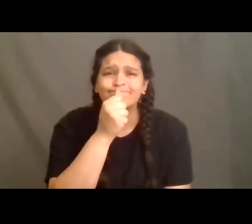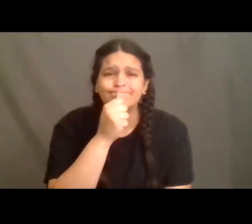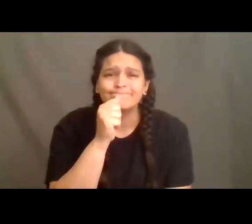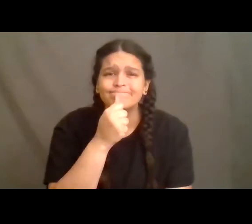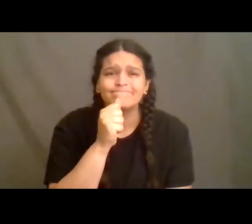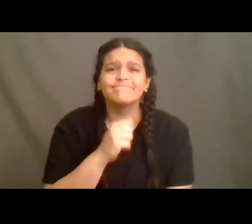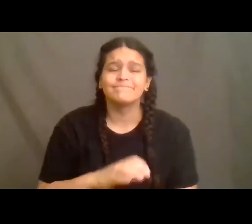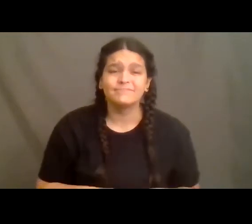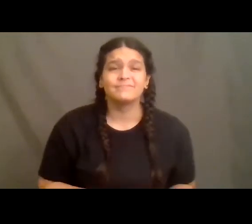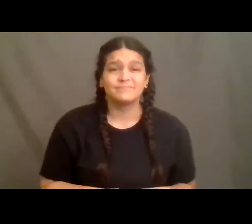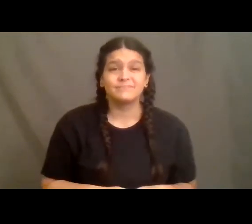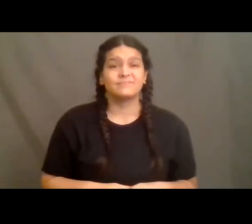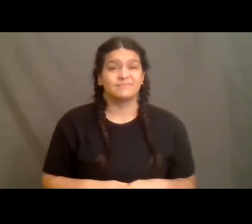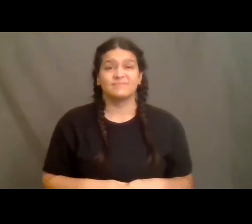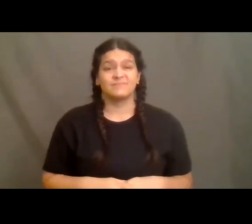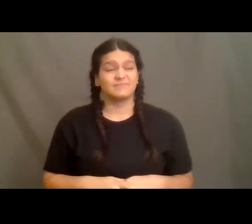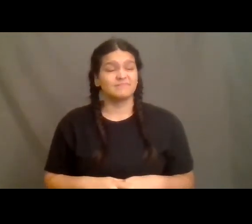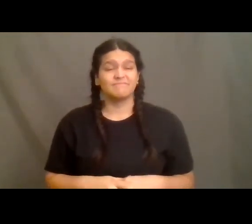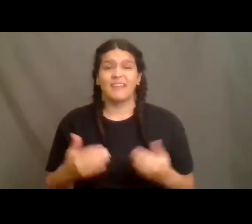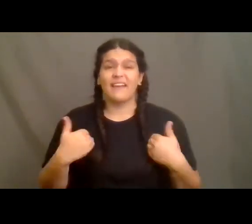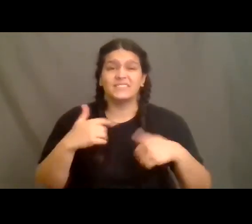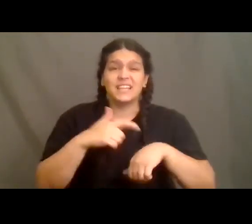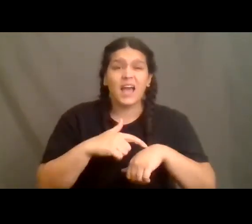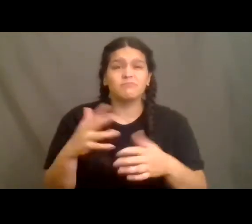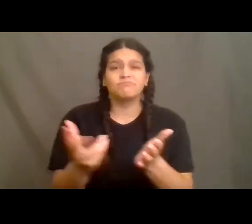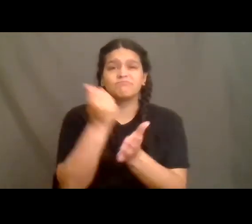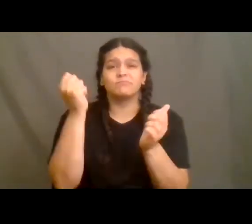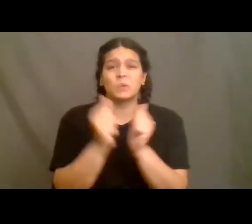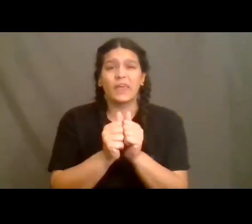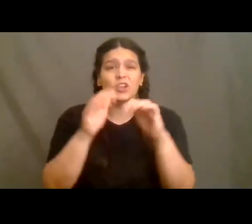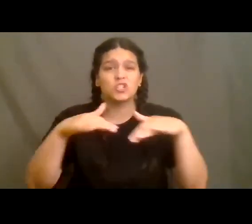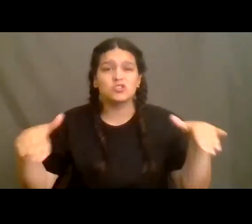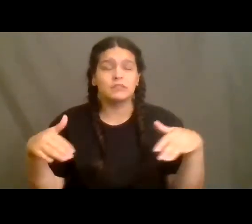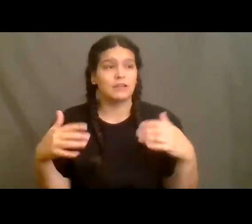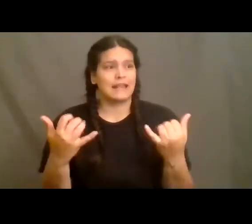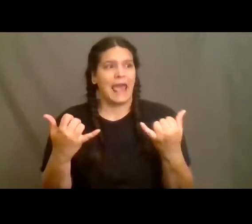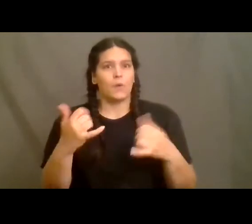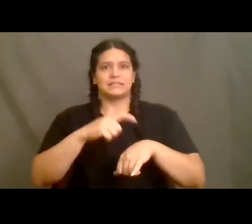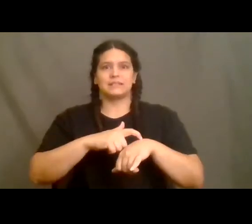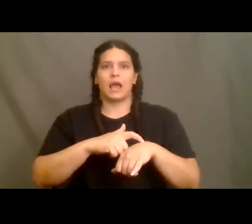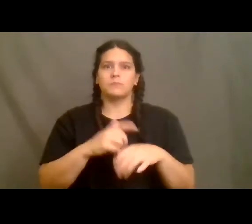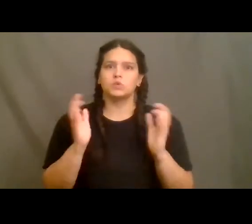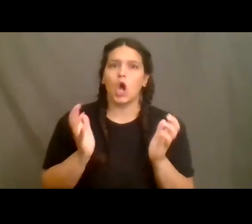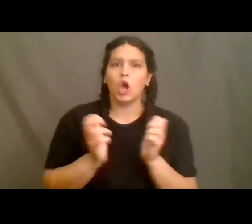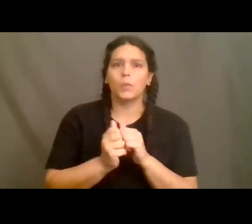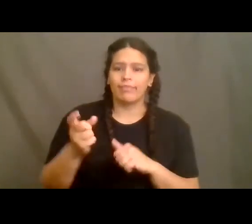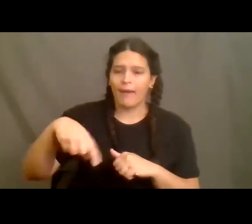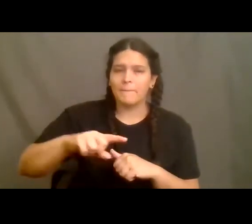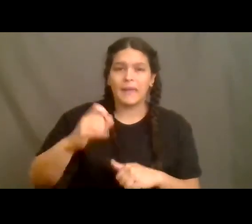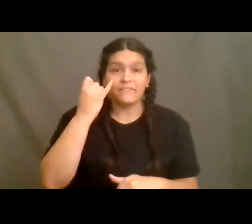and to just spend time with your kids. This is the time to talk to them. If you know Dineb, if you know how to speak